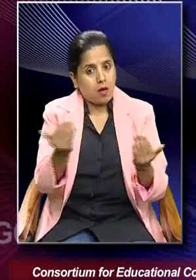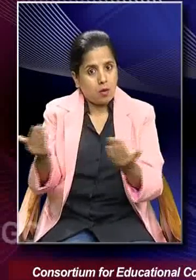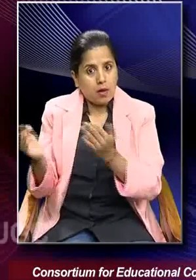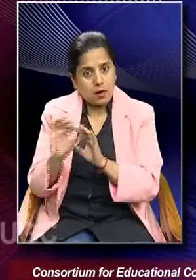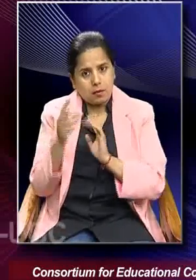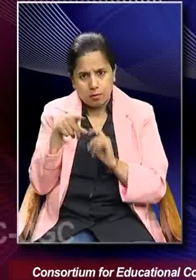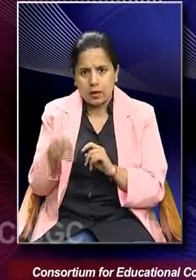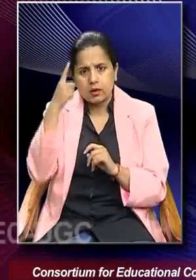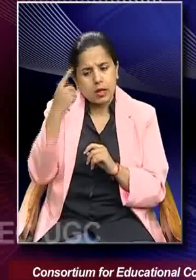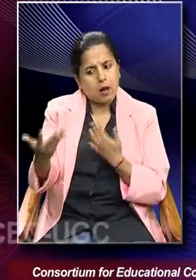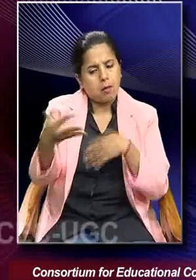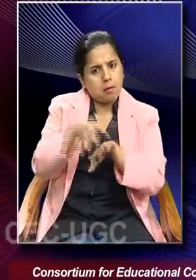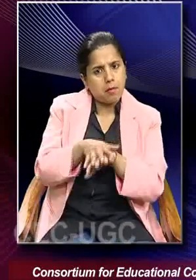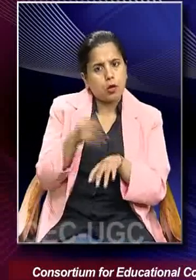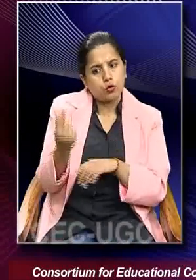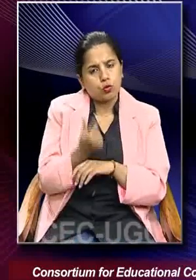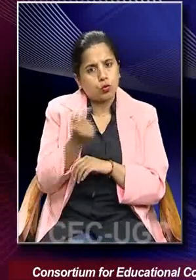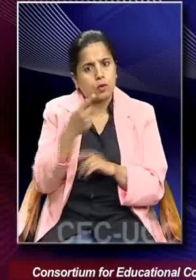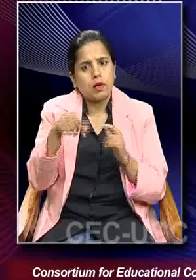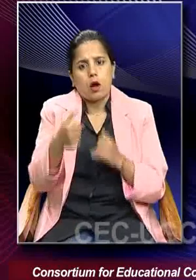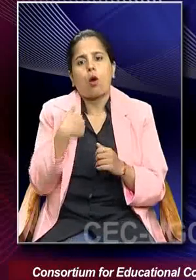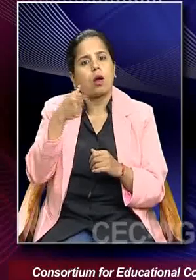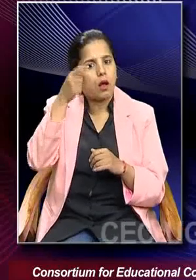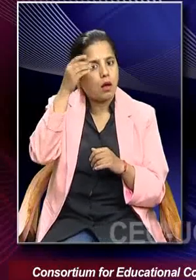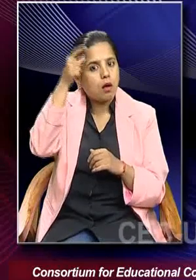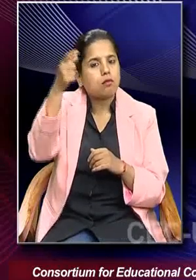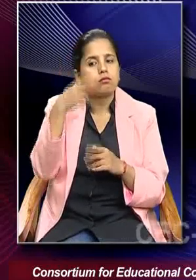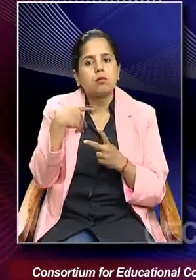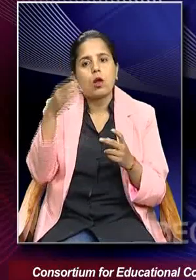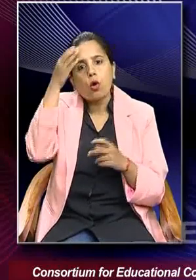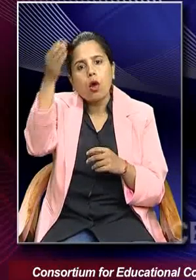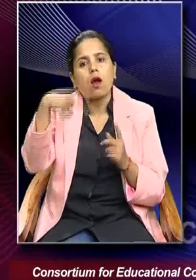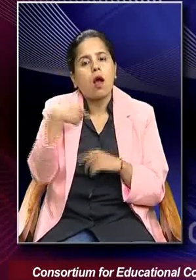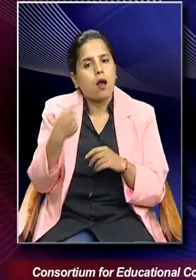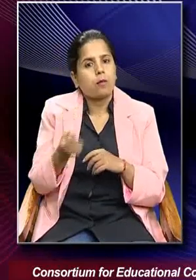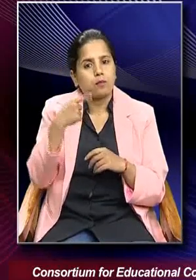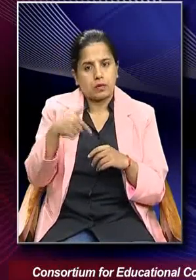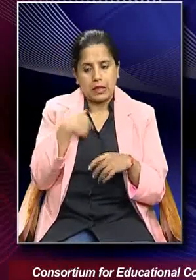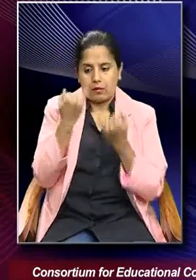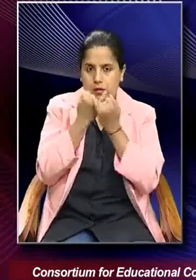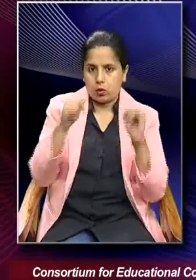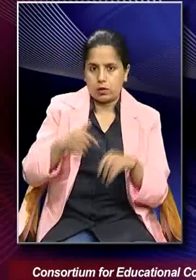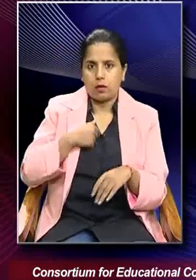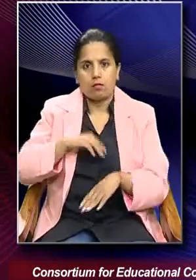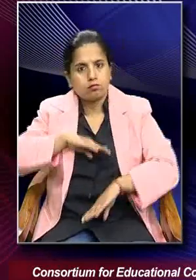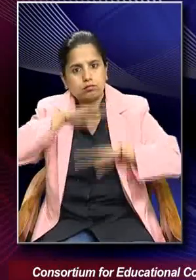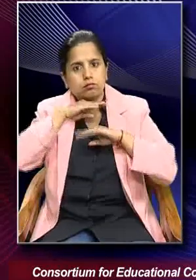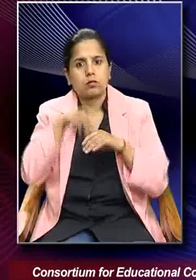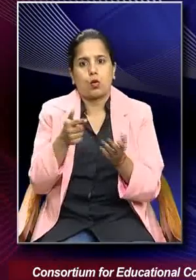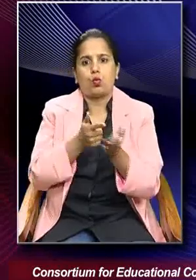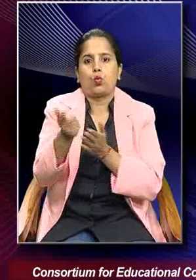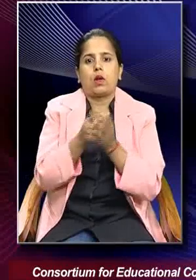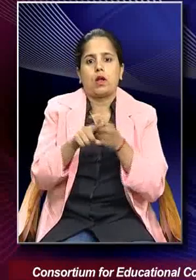we gradually come towards the concept of self-reliant, self-sufficient village economies which